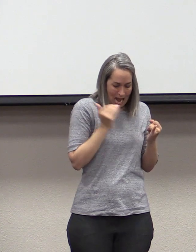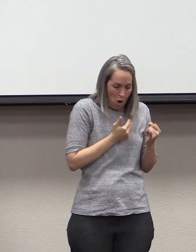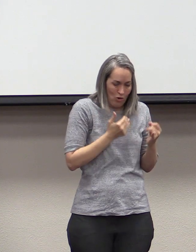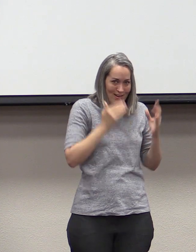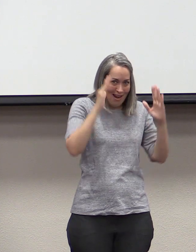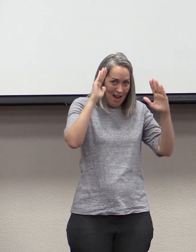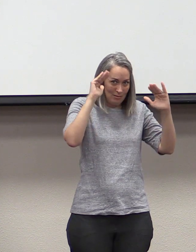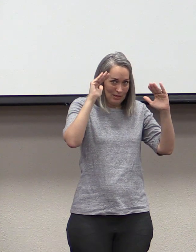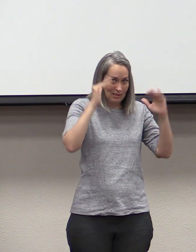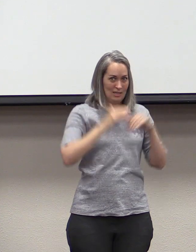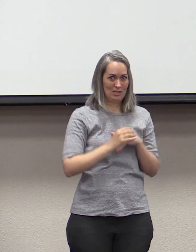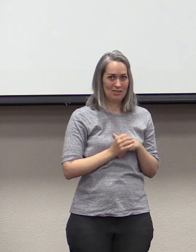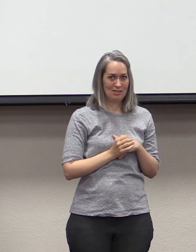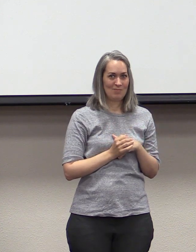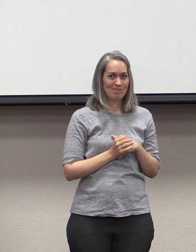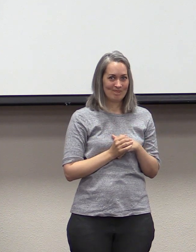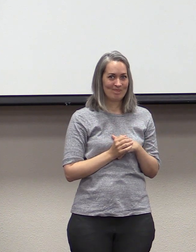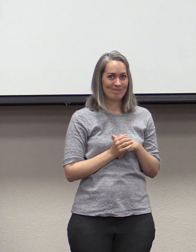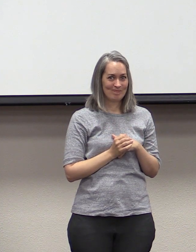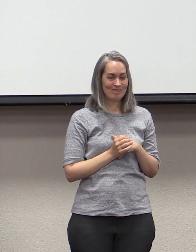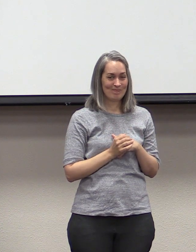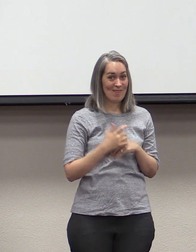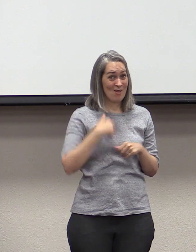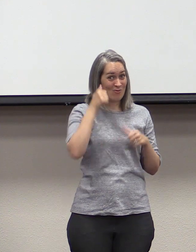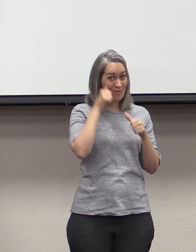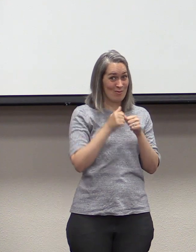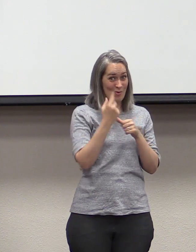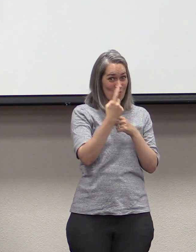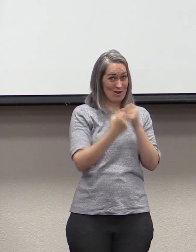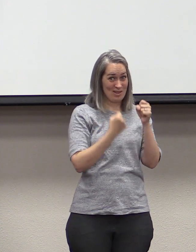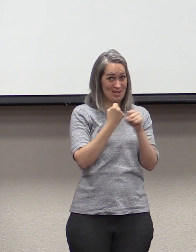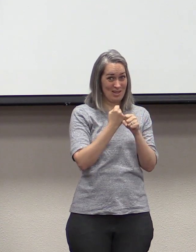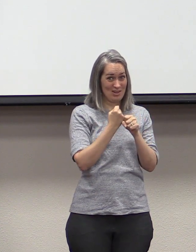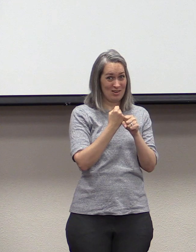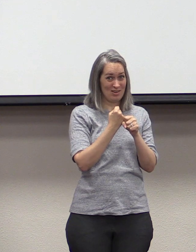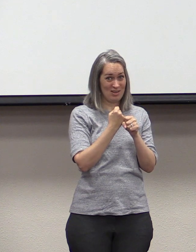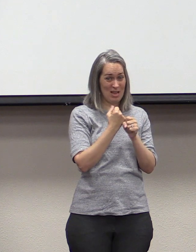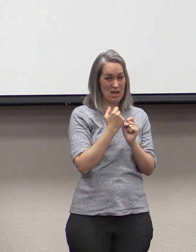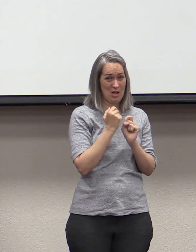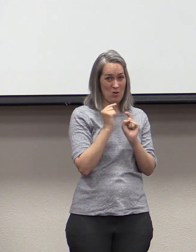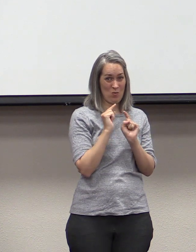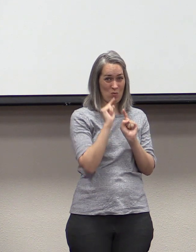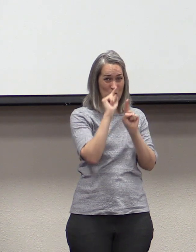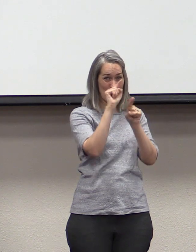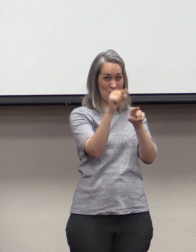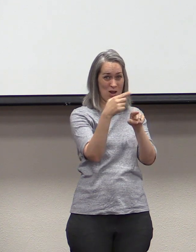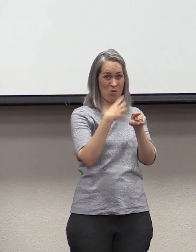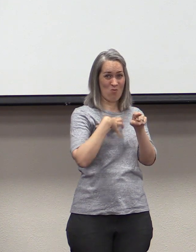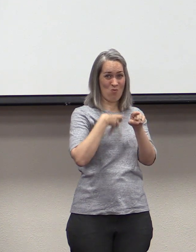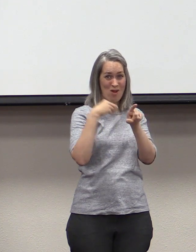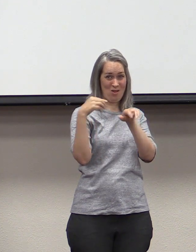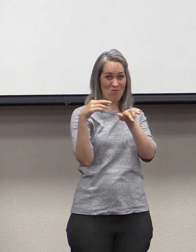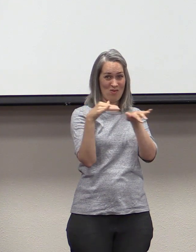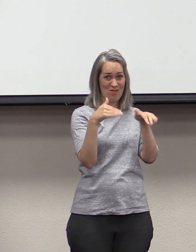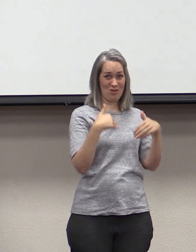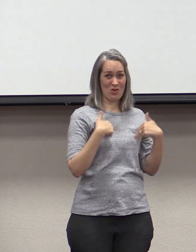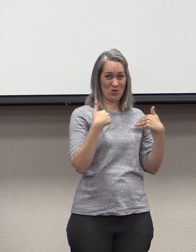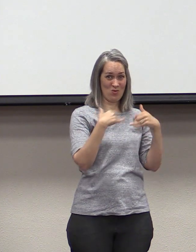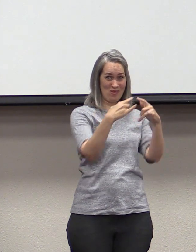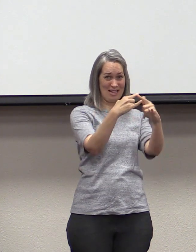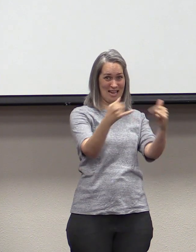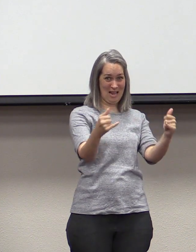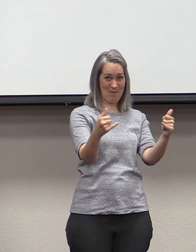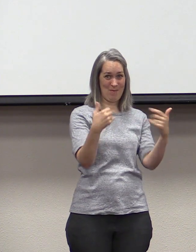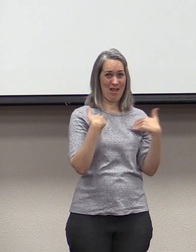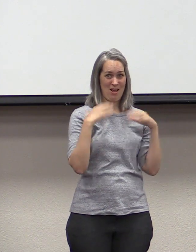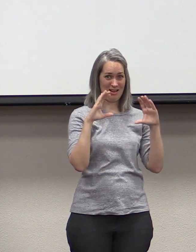expectations? I can remember one year out at White River, I was teaching a class of sixth graders.